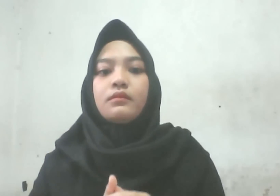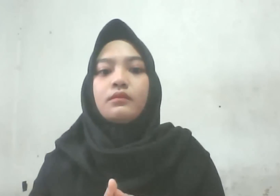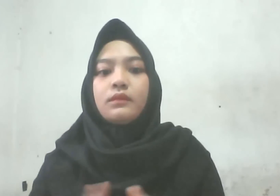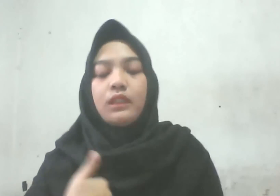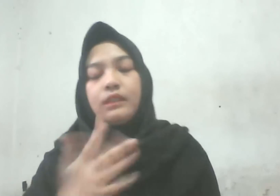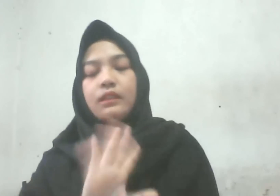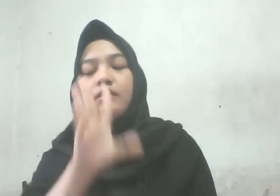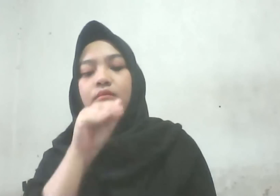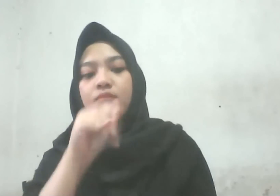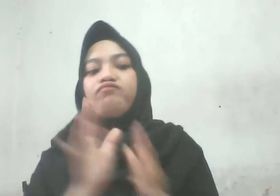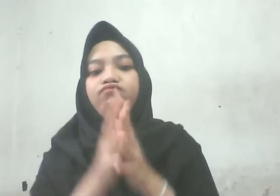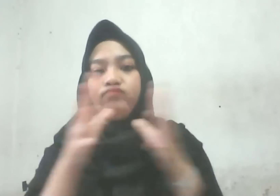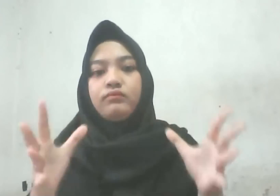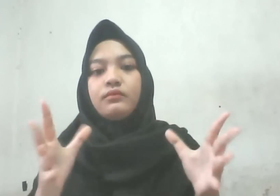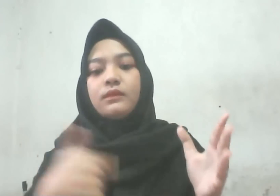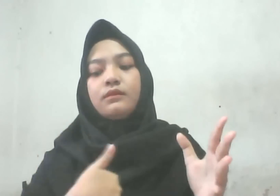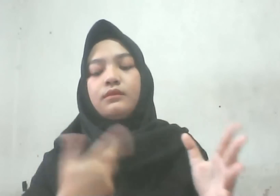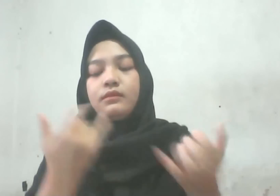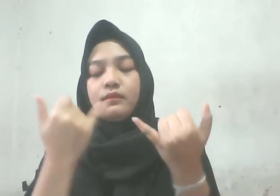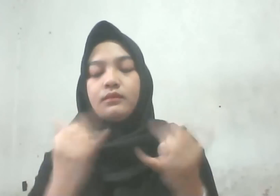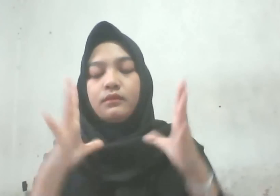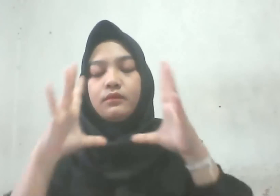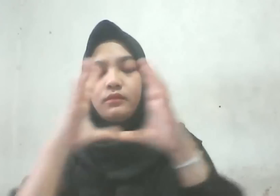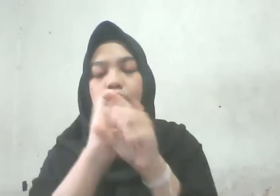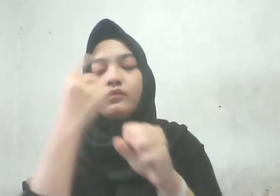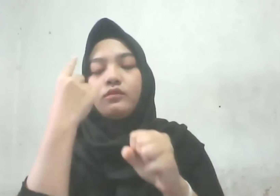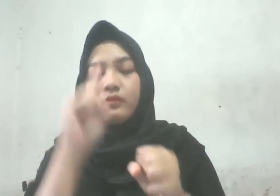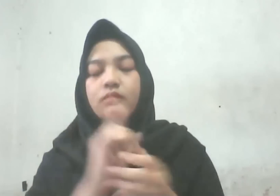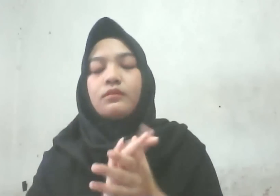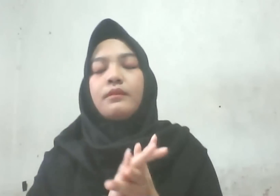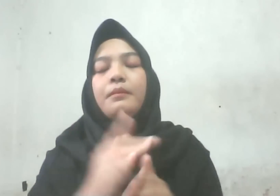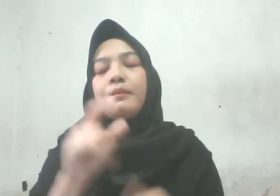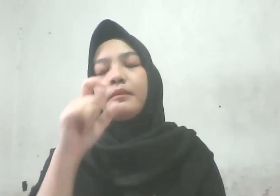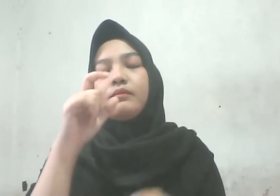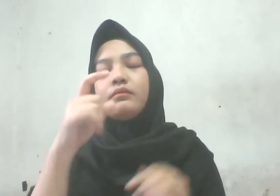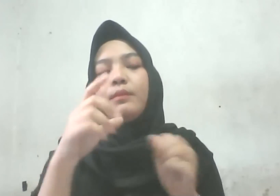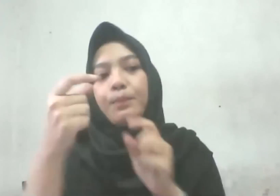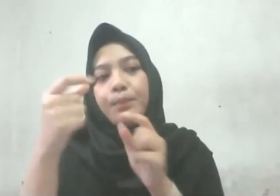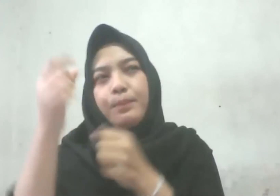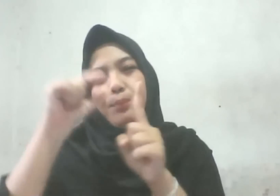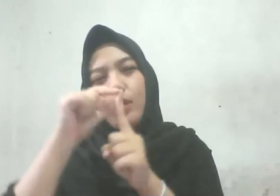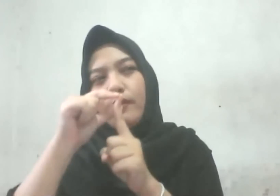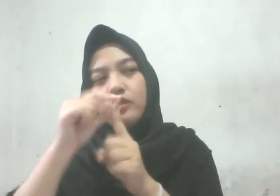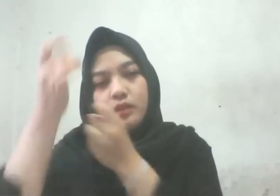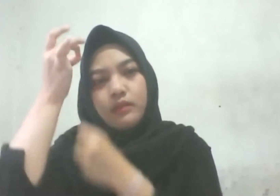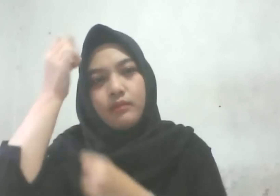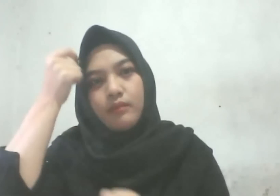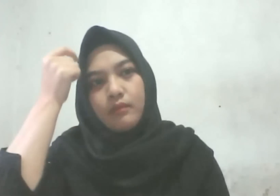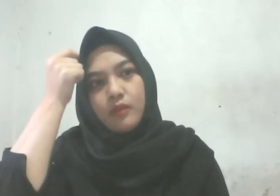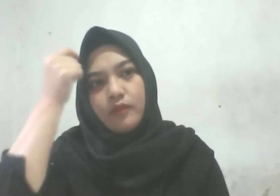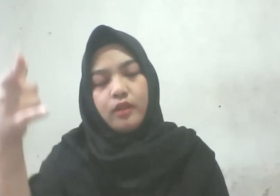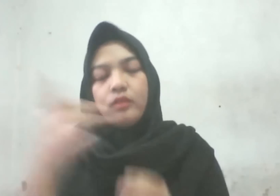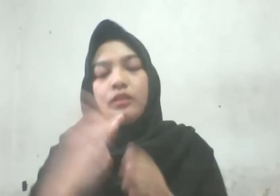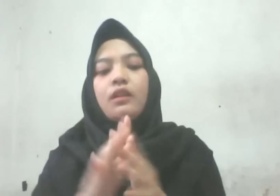much. Now I can turn to Professor Dan Goodley first for explaining to us about what